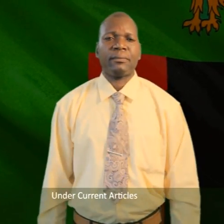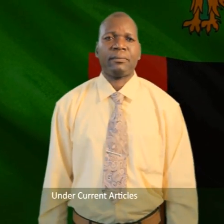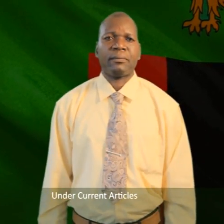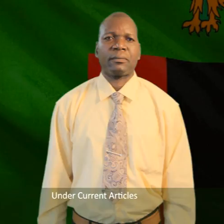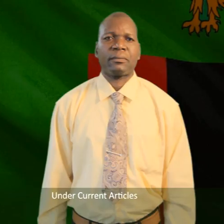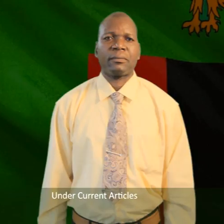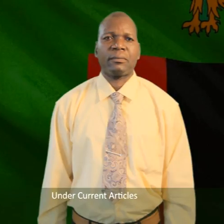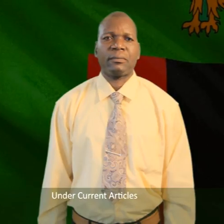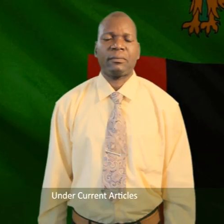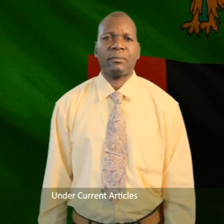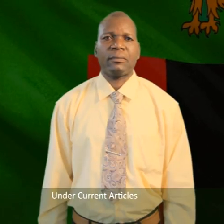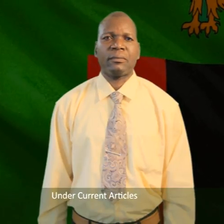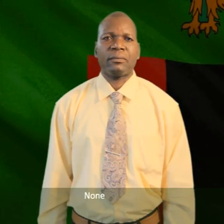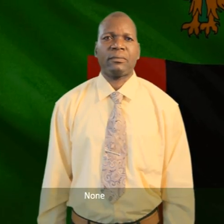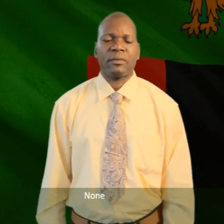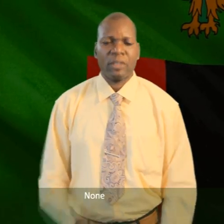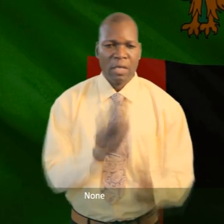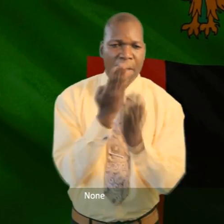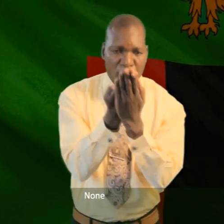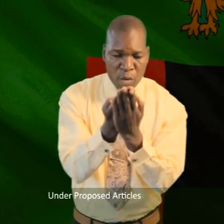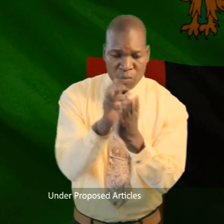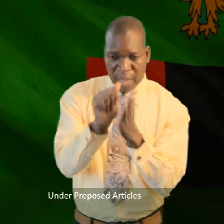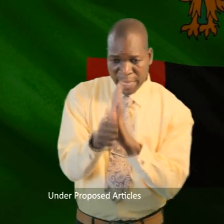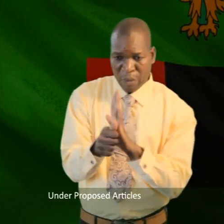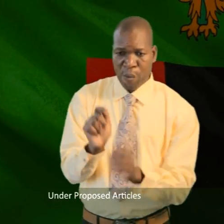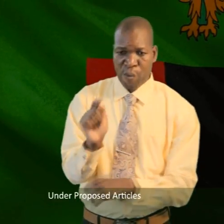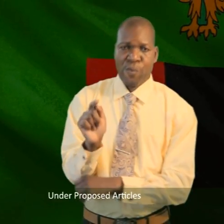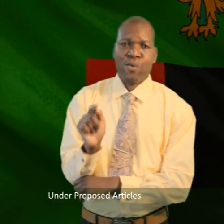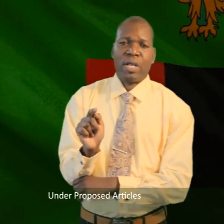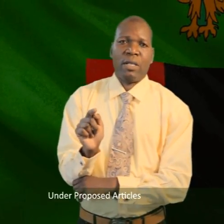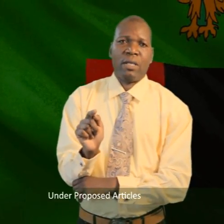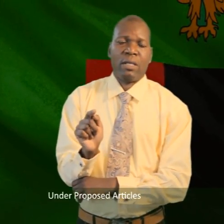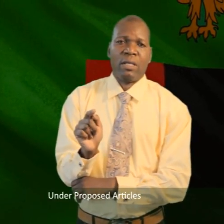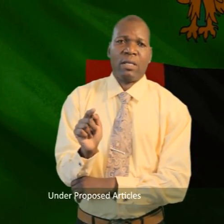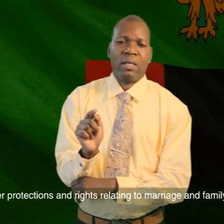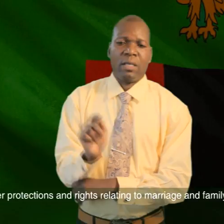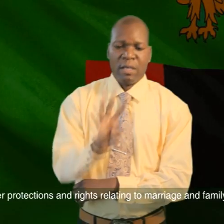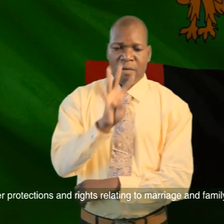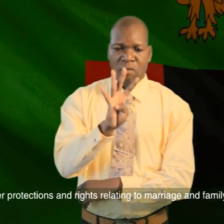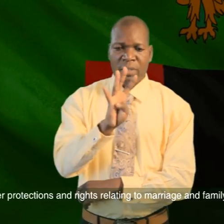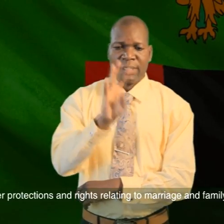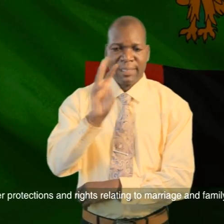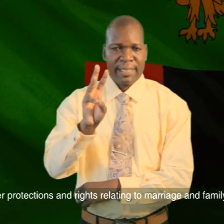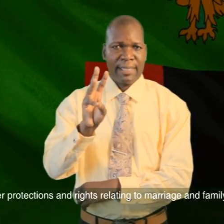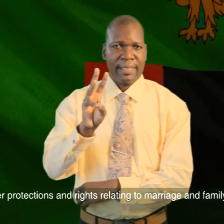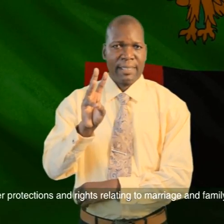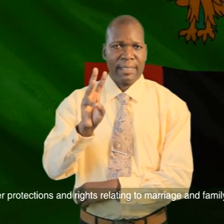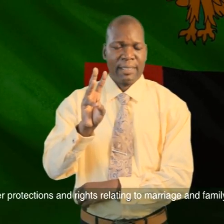current articles, none. Under proposed articles, 47, further protections